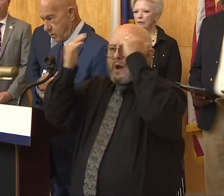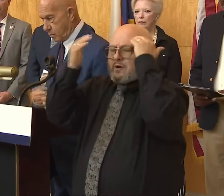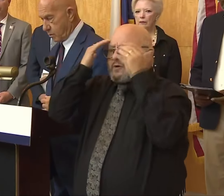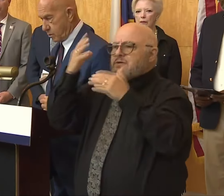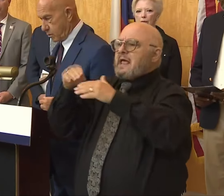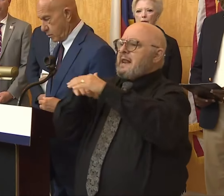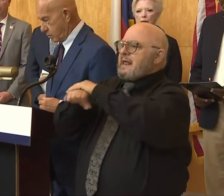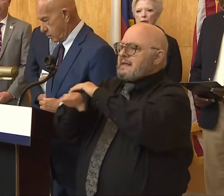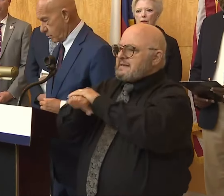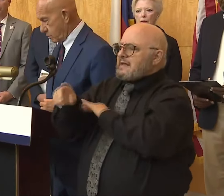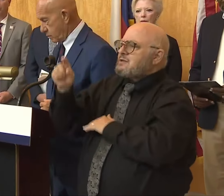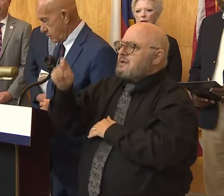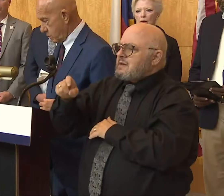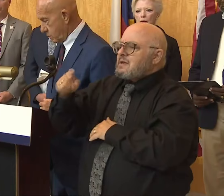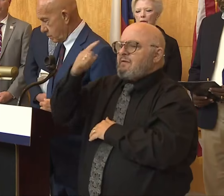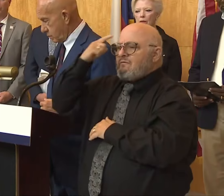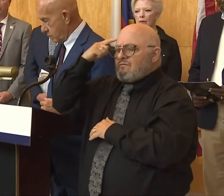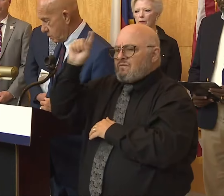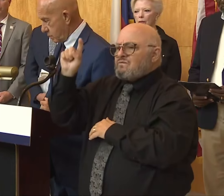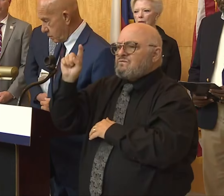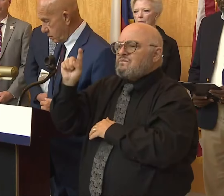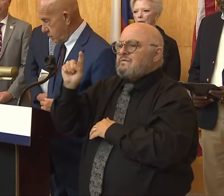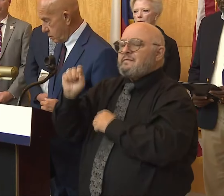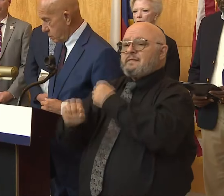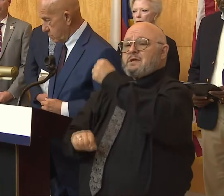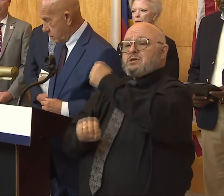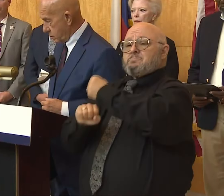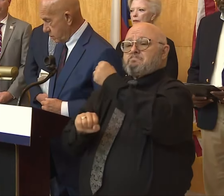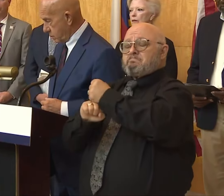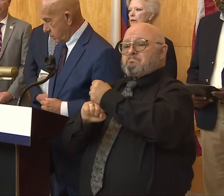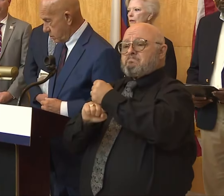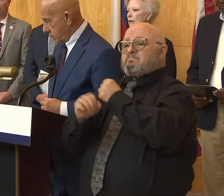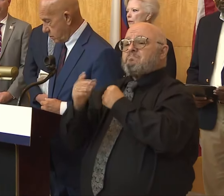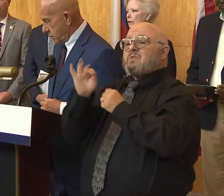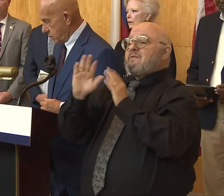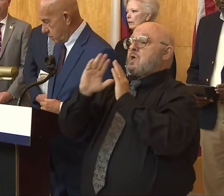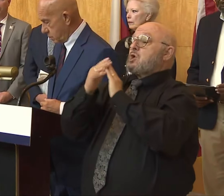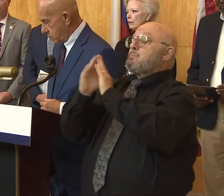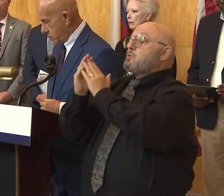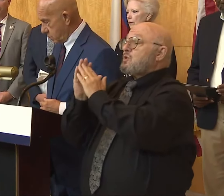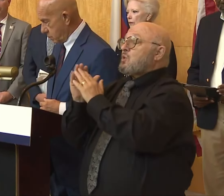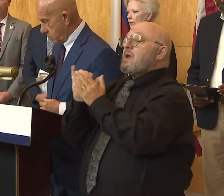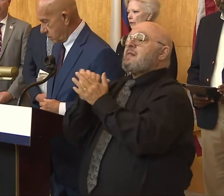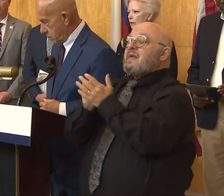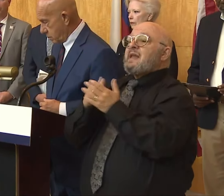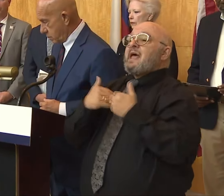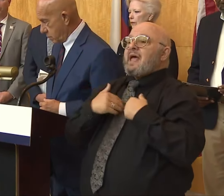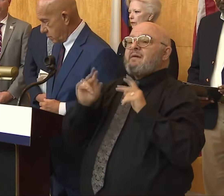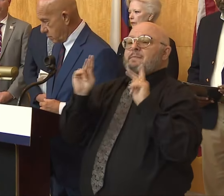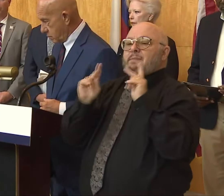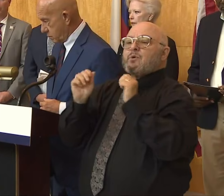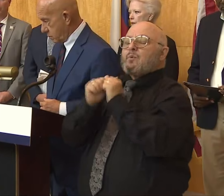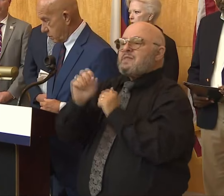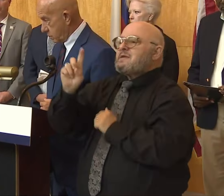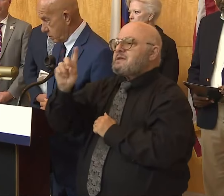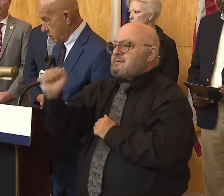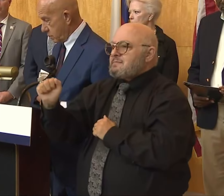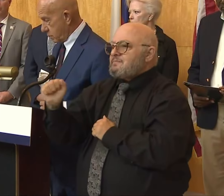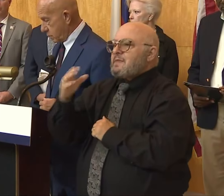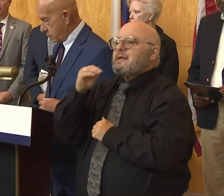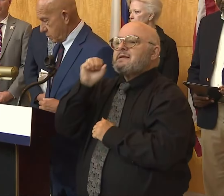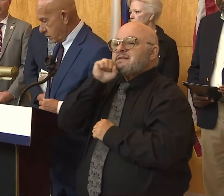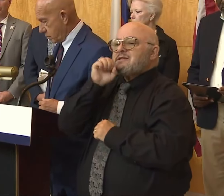access needs for the support of this of communities that have people with disabilities and